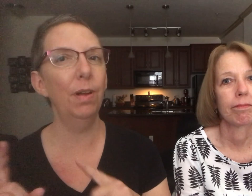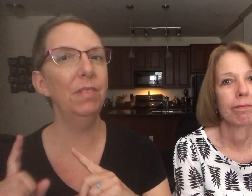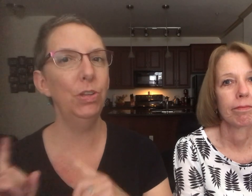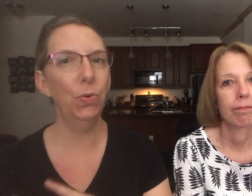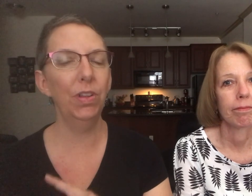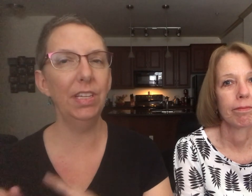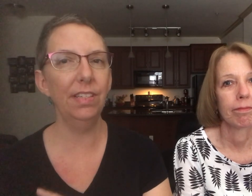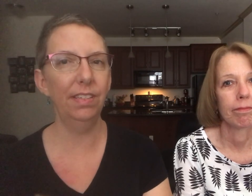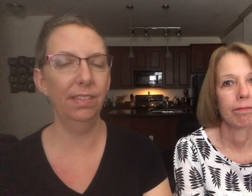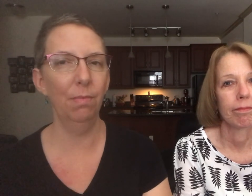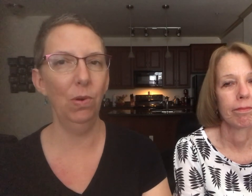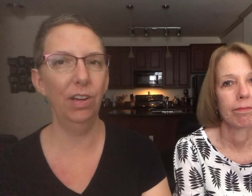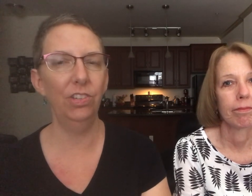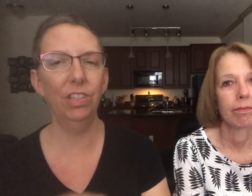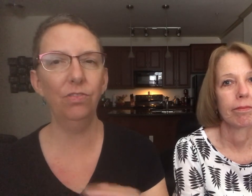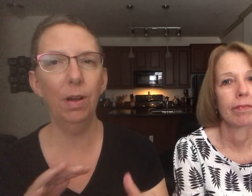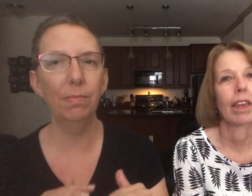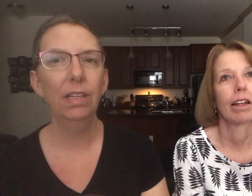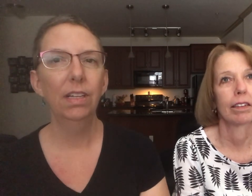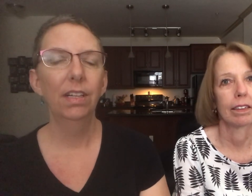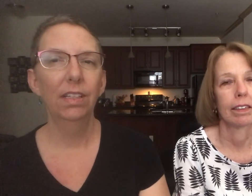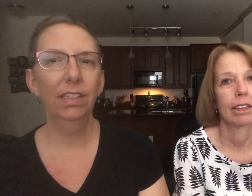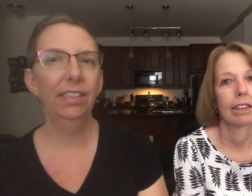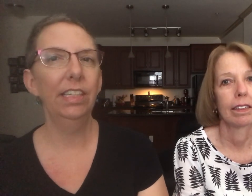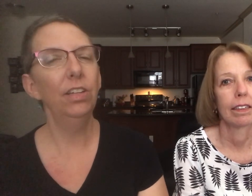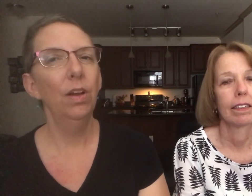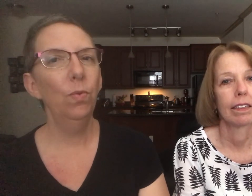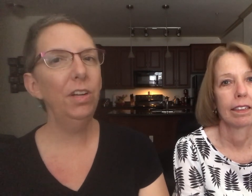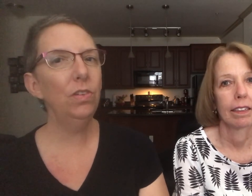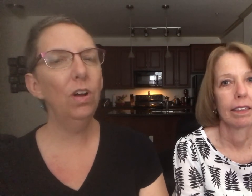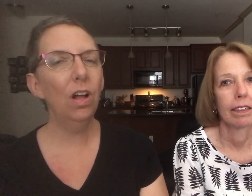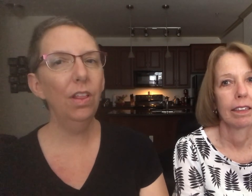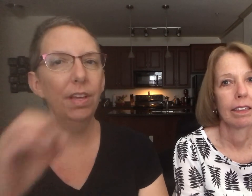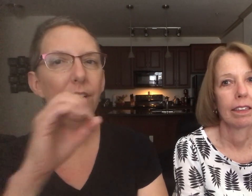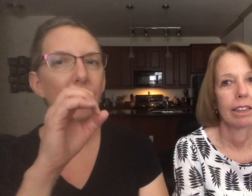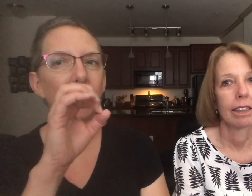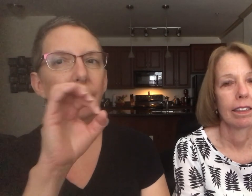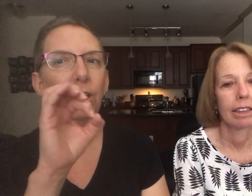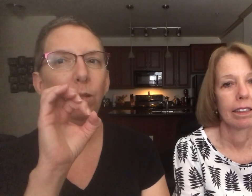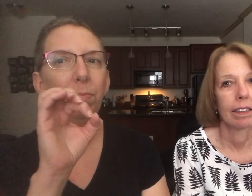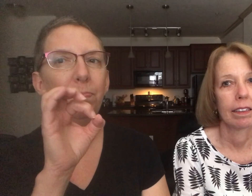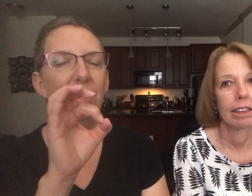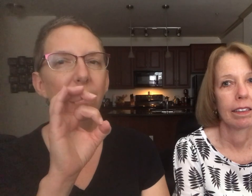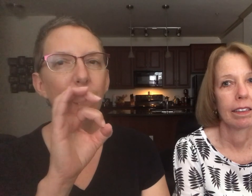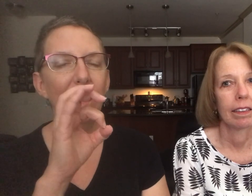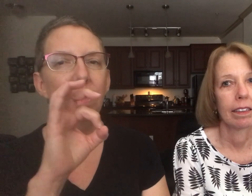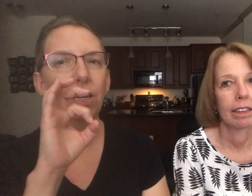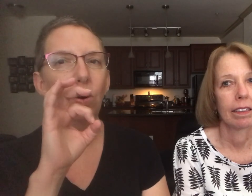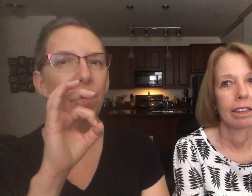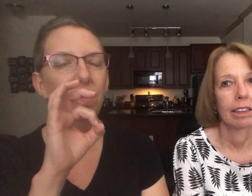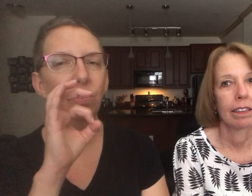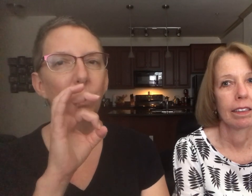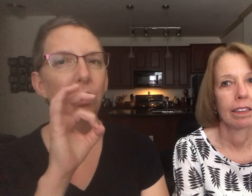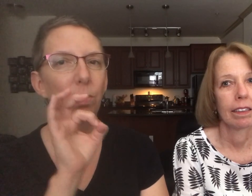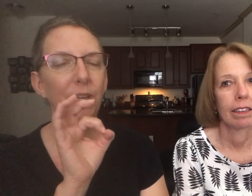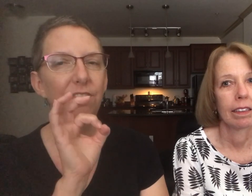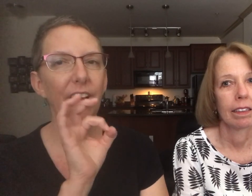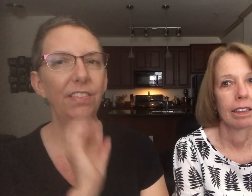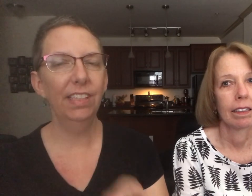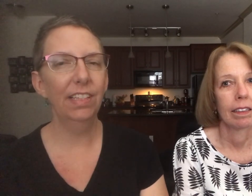the Northeast somewhere, just from listening. What do you call the little piece of money, the coin that's worth 25 cents?